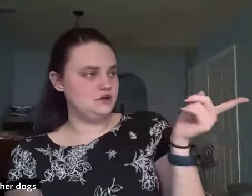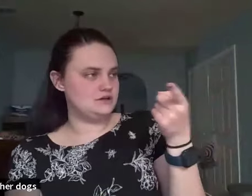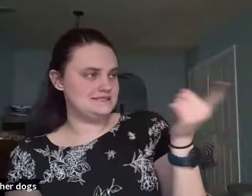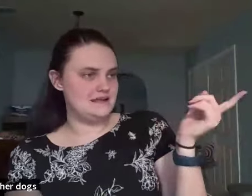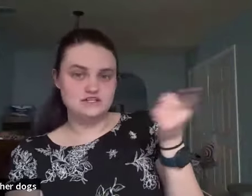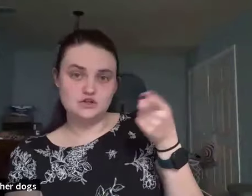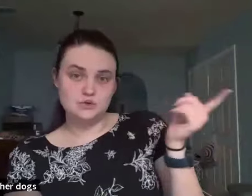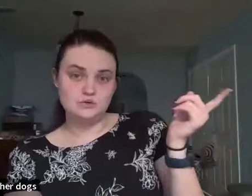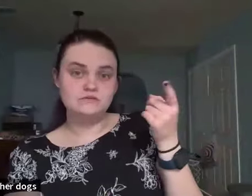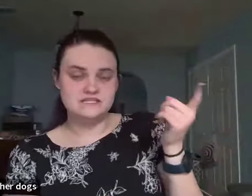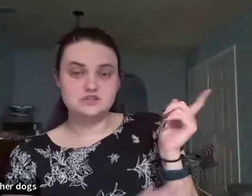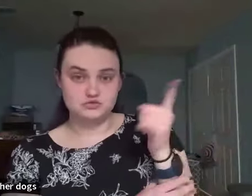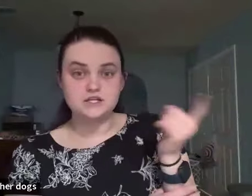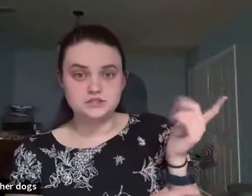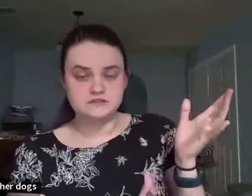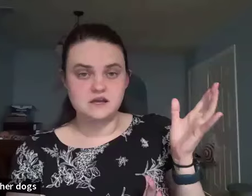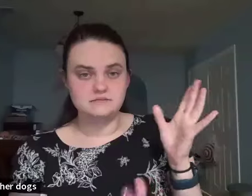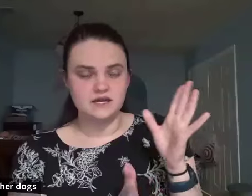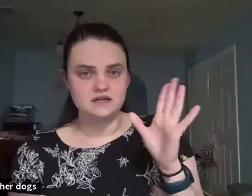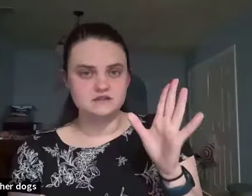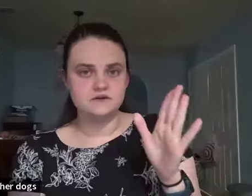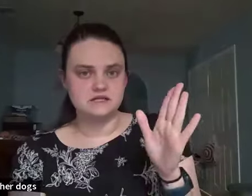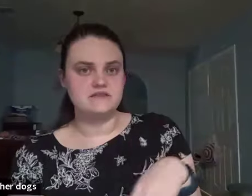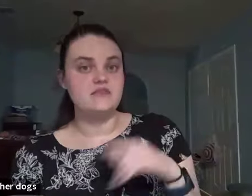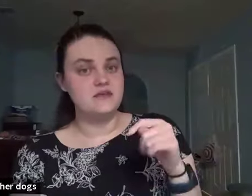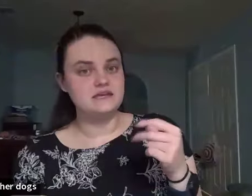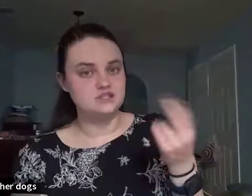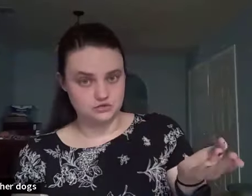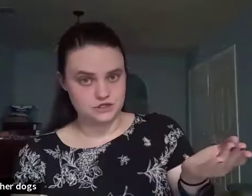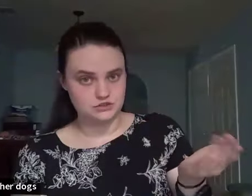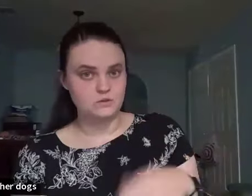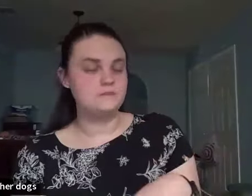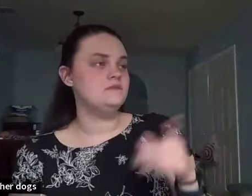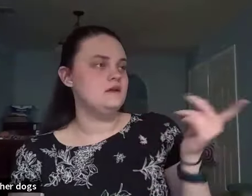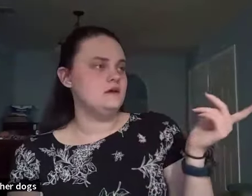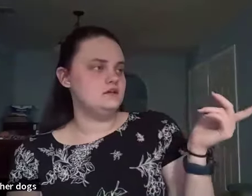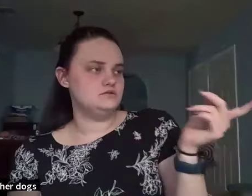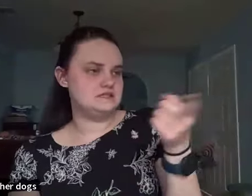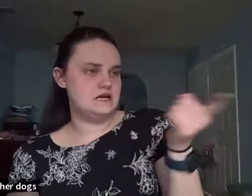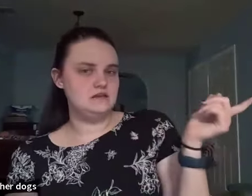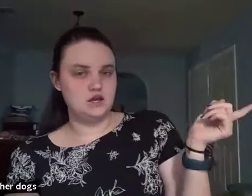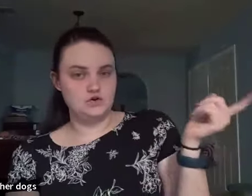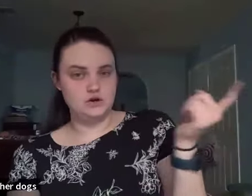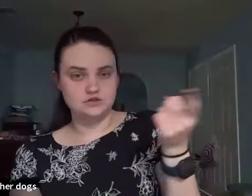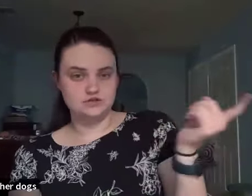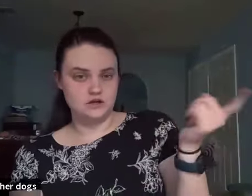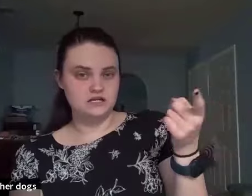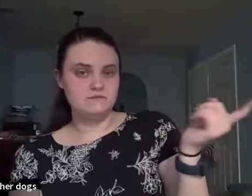and you're going to slide to the who. This is a directional sign, might I add. Sorry, I forgot to say that. They is a directional one. You slide it like across who you're talking